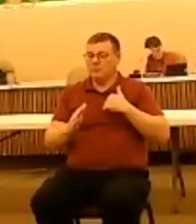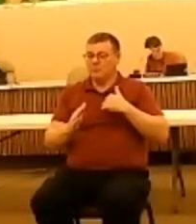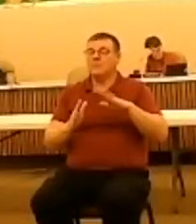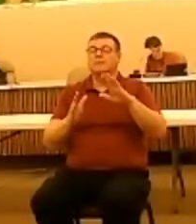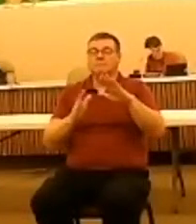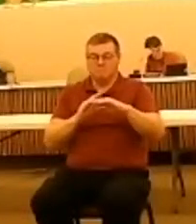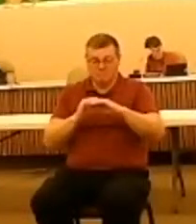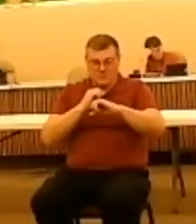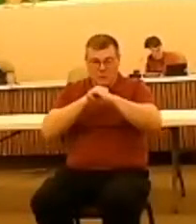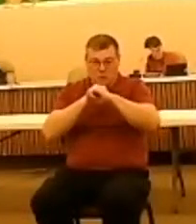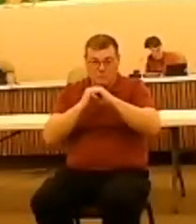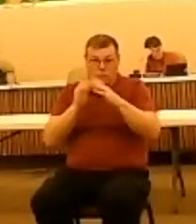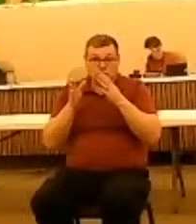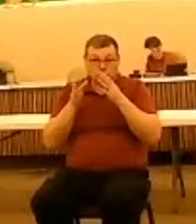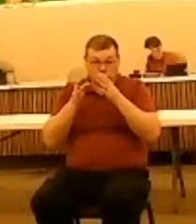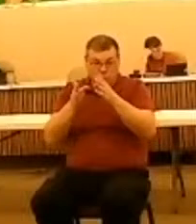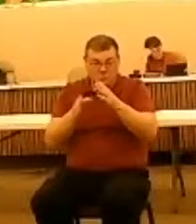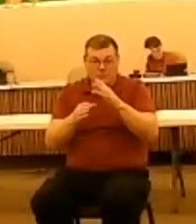Partners.